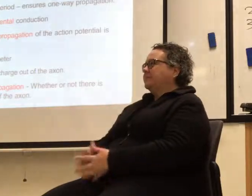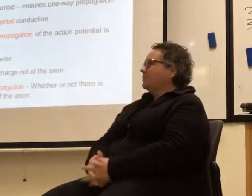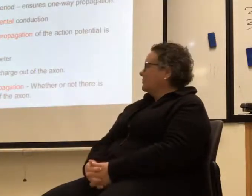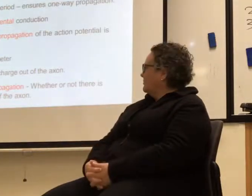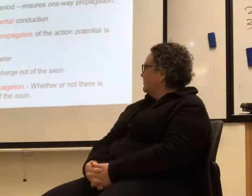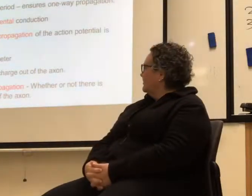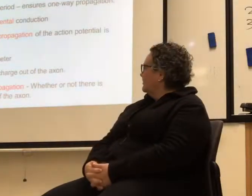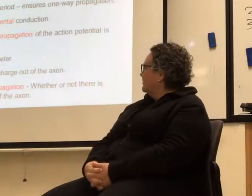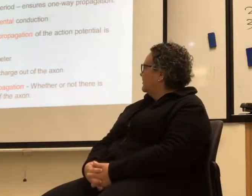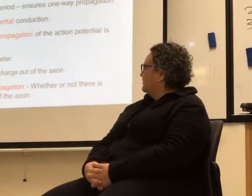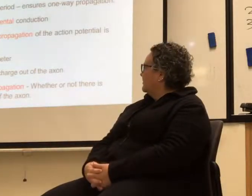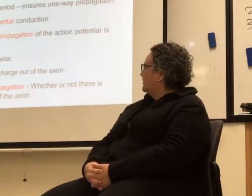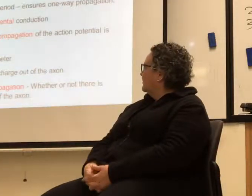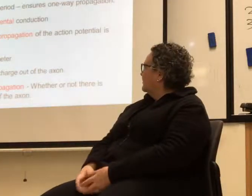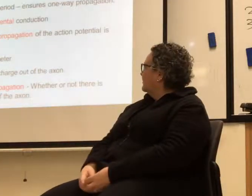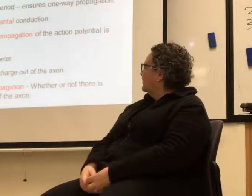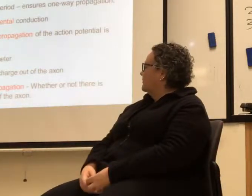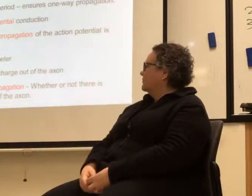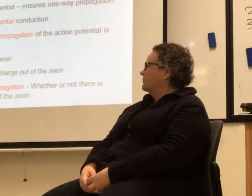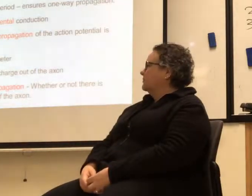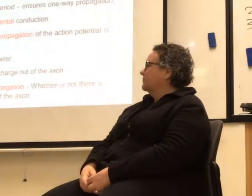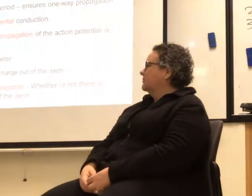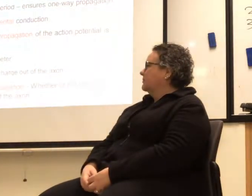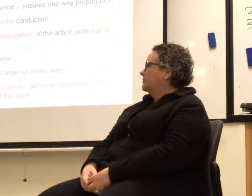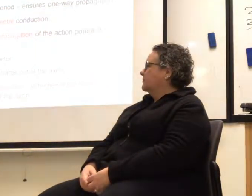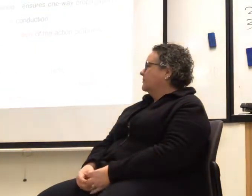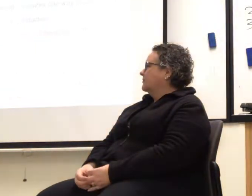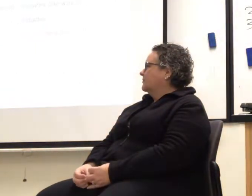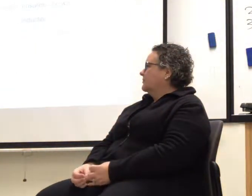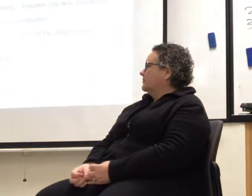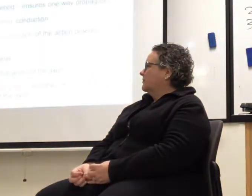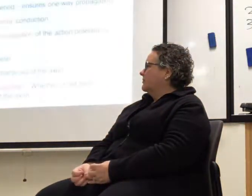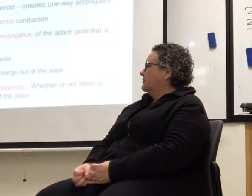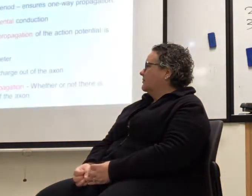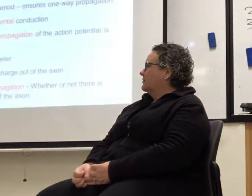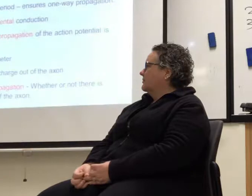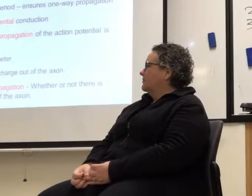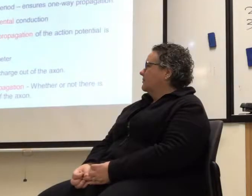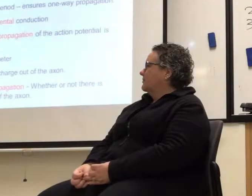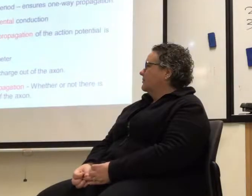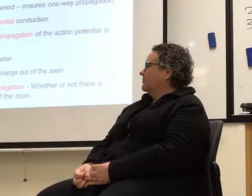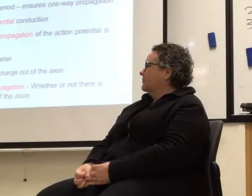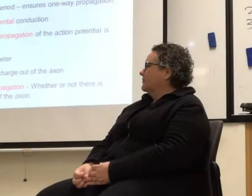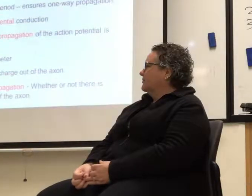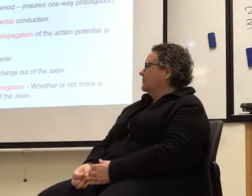A period of insensitivity.